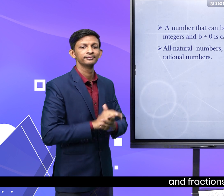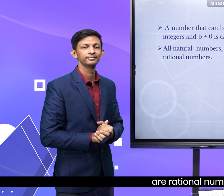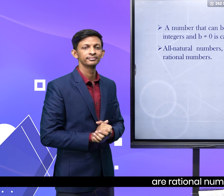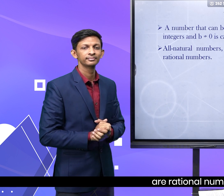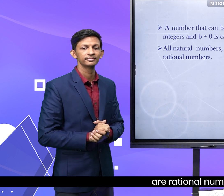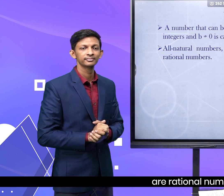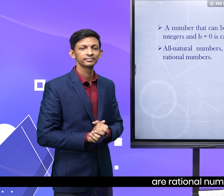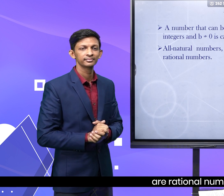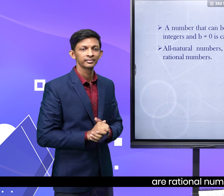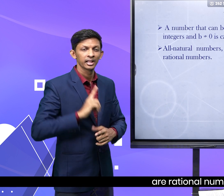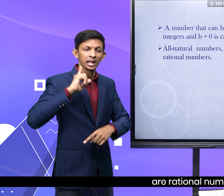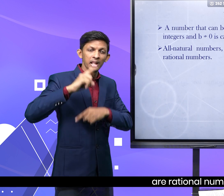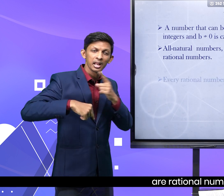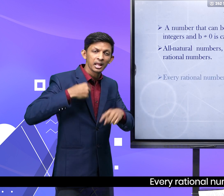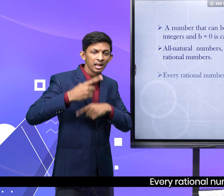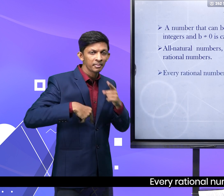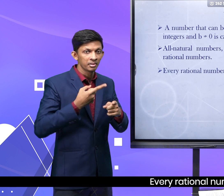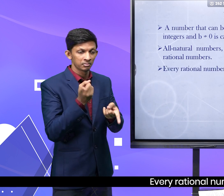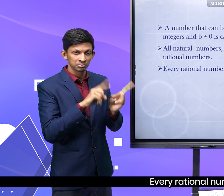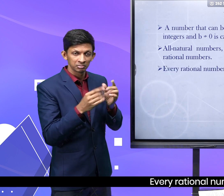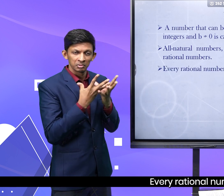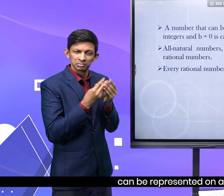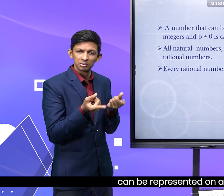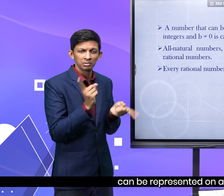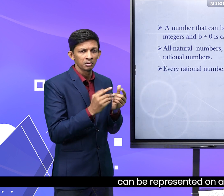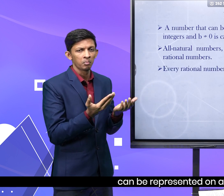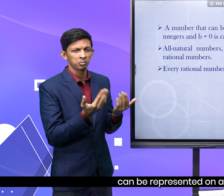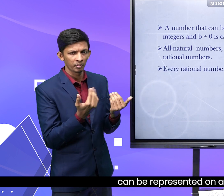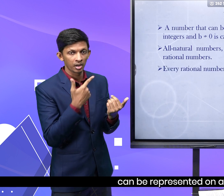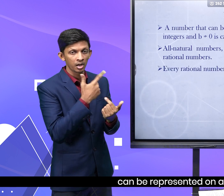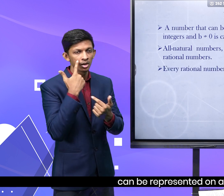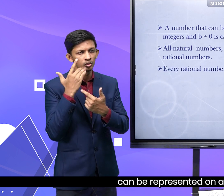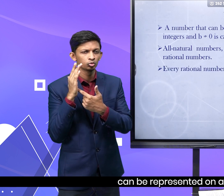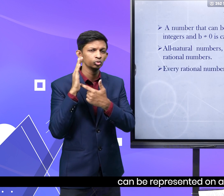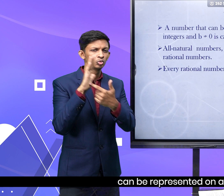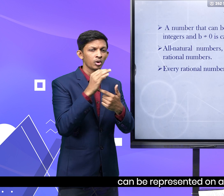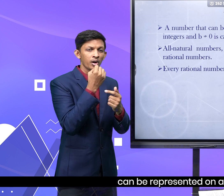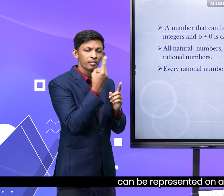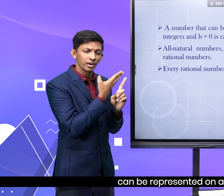are rational numbers. Every rational number can be represented on a number line.